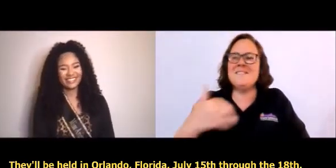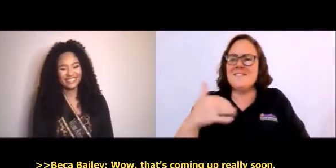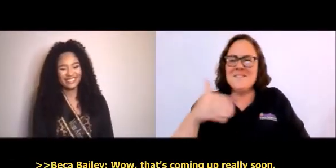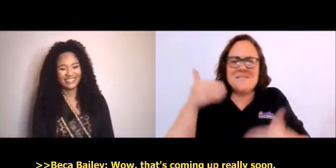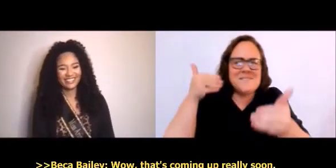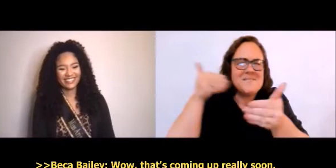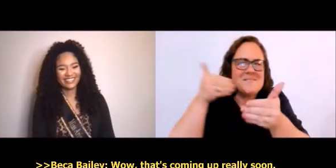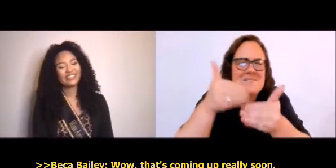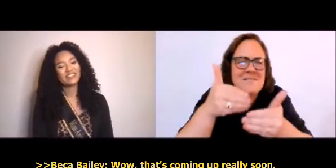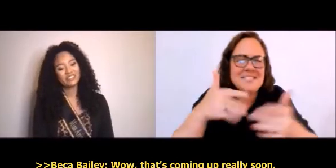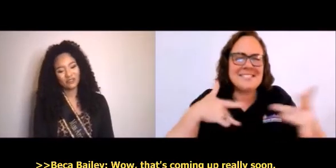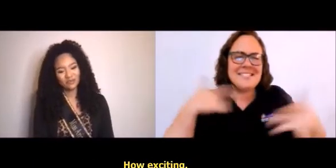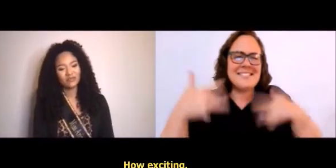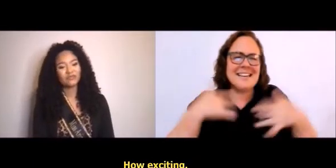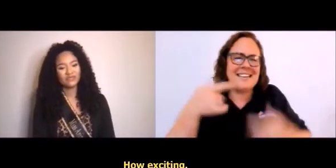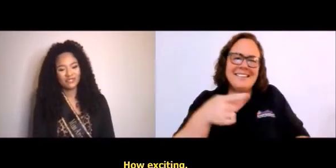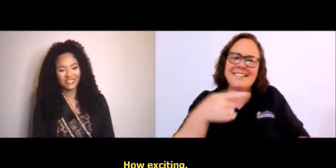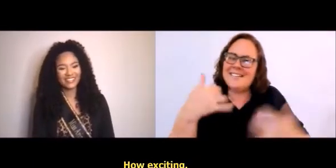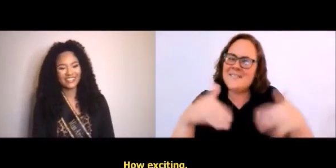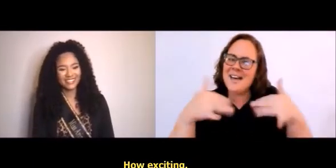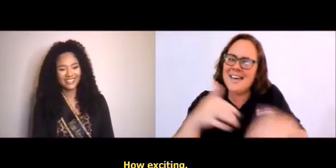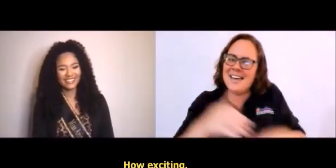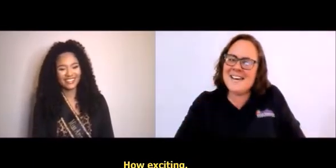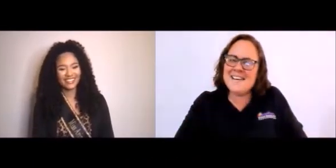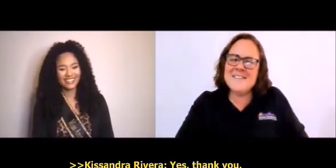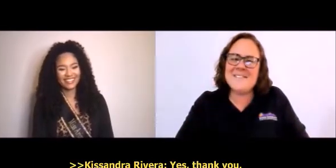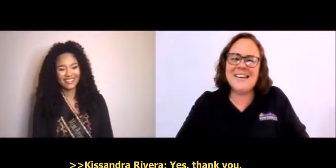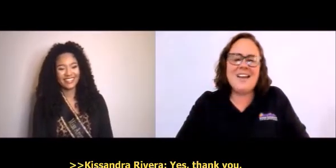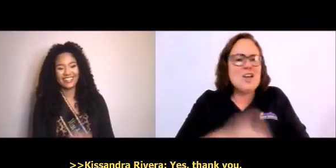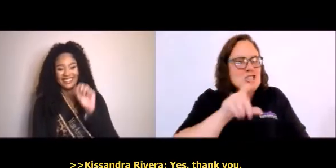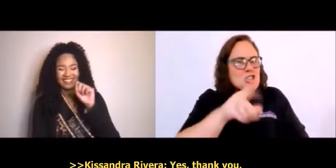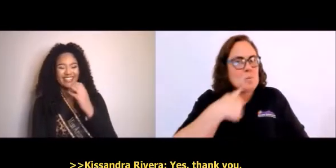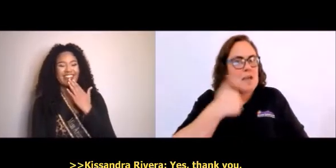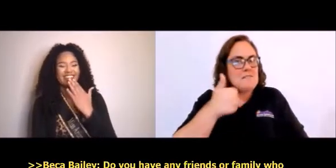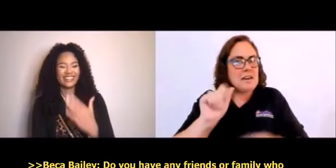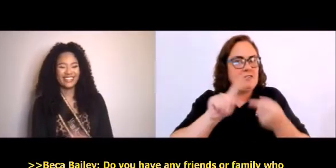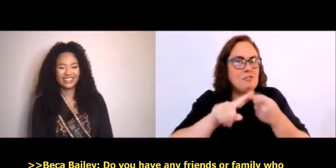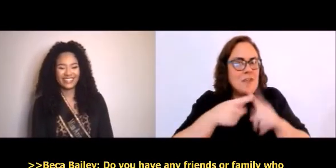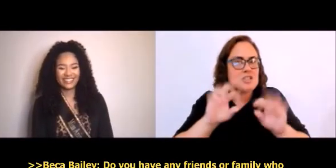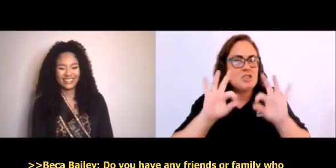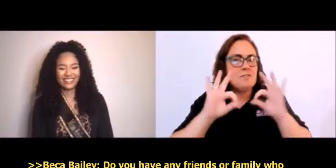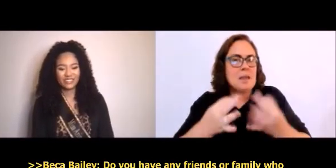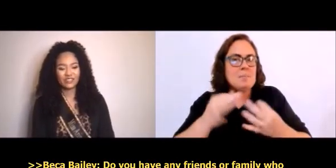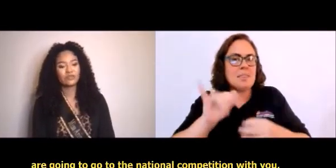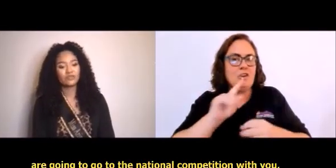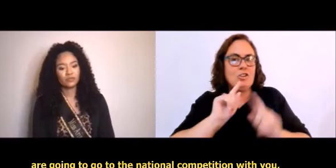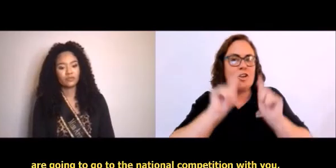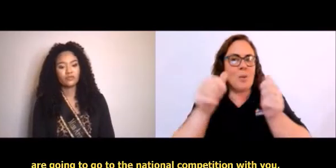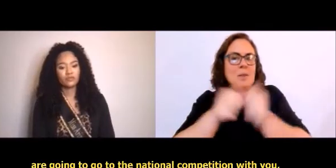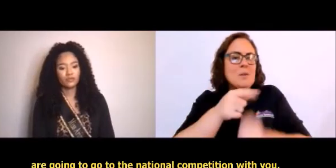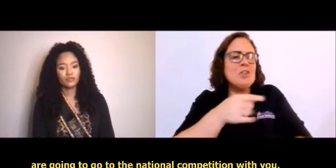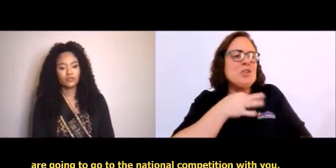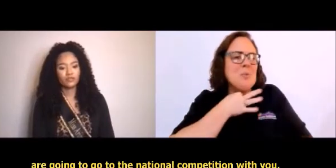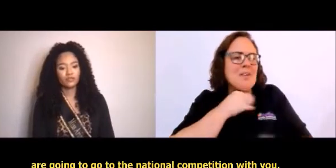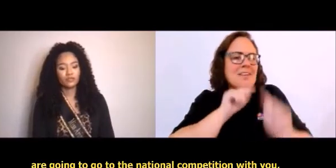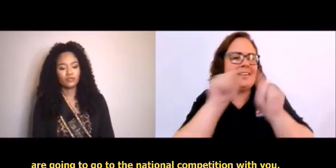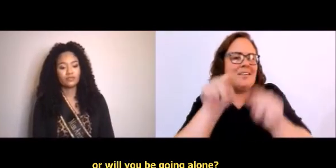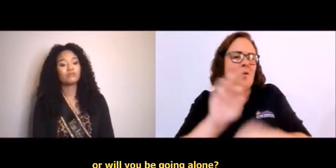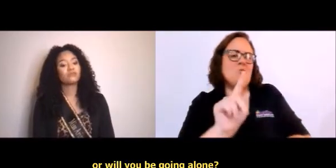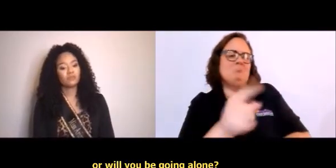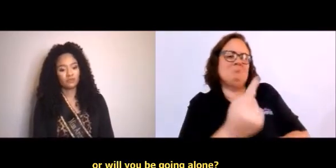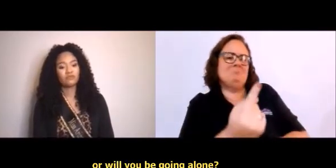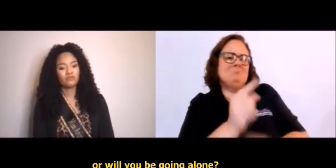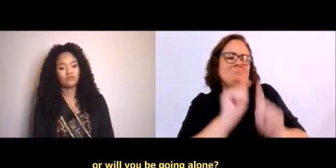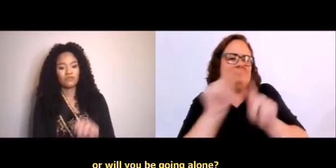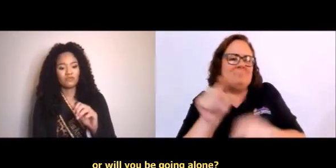Wow, that's coming up really soon. How exciting. Yes, thank you. Do you have any friends or family who are going to go to the national competition with you, or will